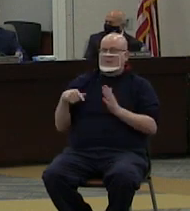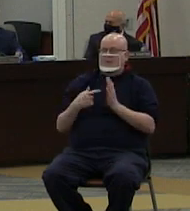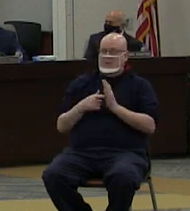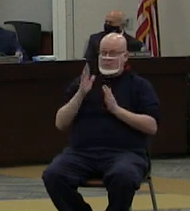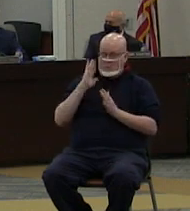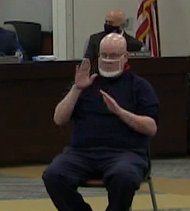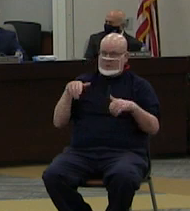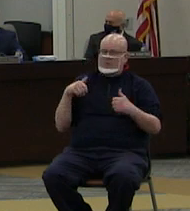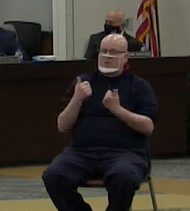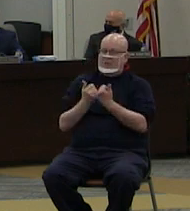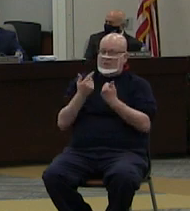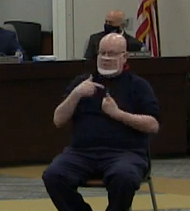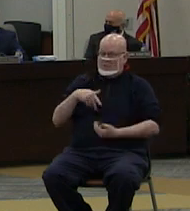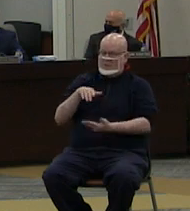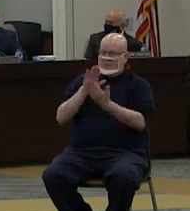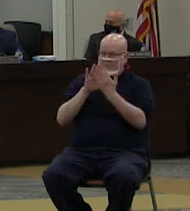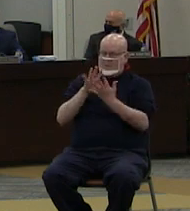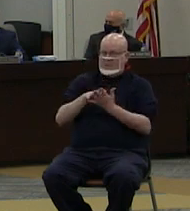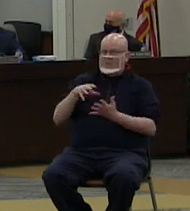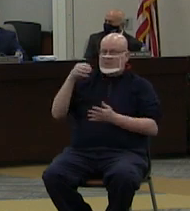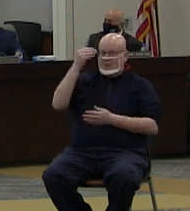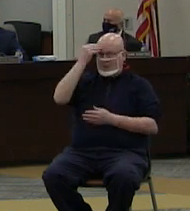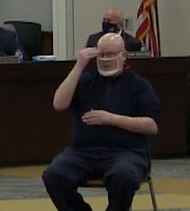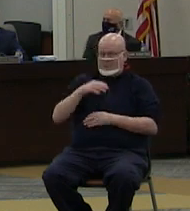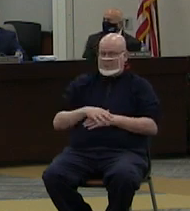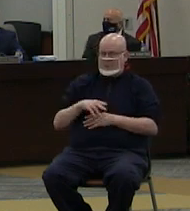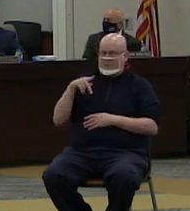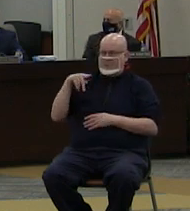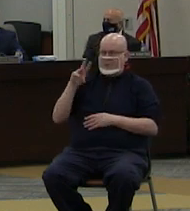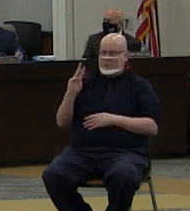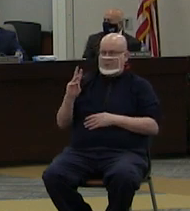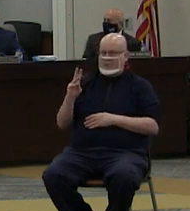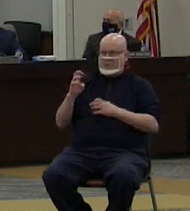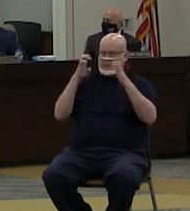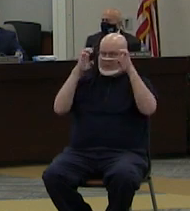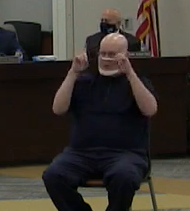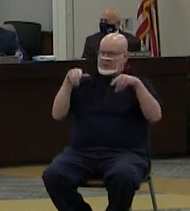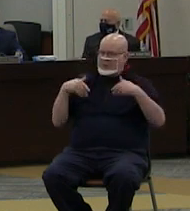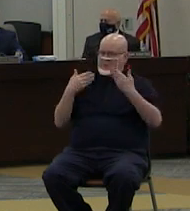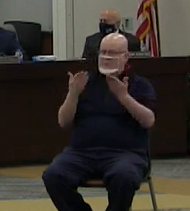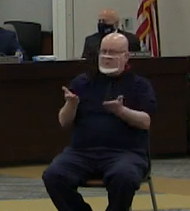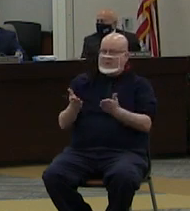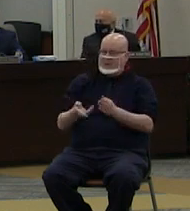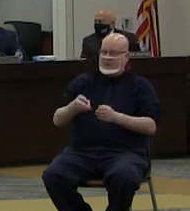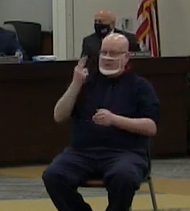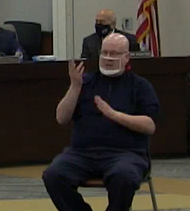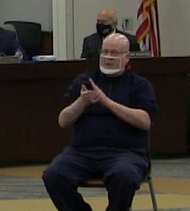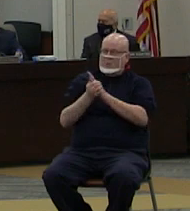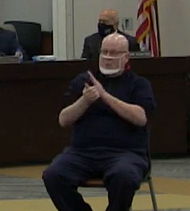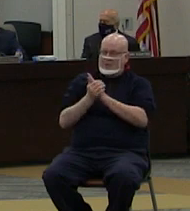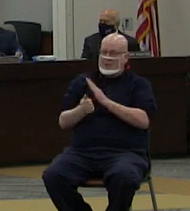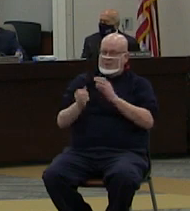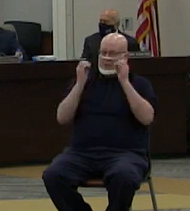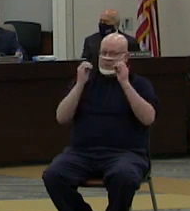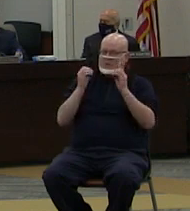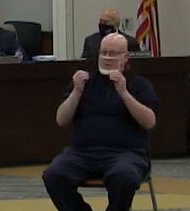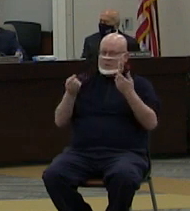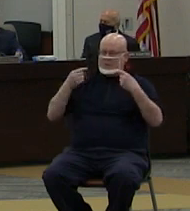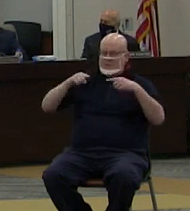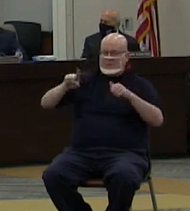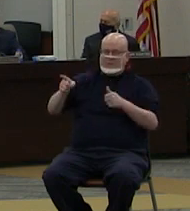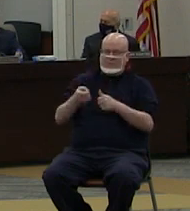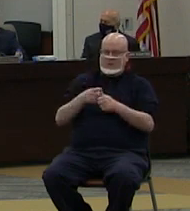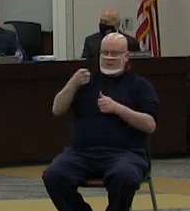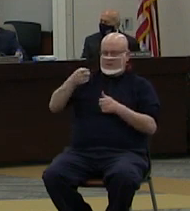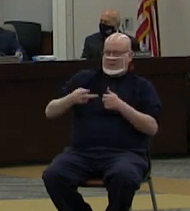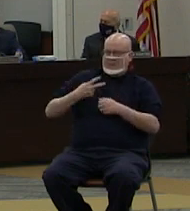significant challenge to face-to-face learning. Parkway's educators have delivered high-quality instruction to our students throughout the many challenges of the first part of this year and will